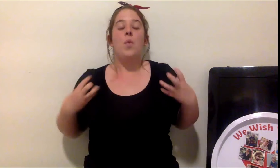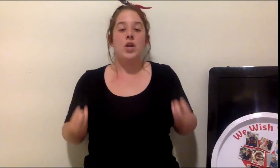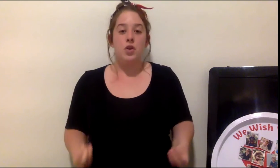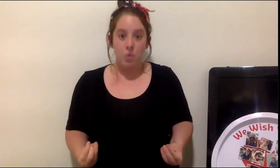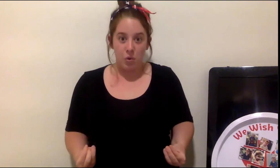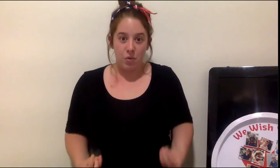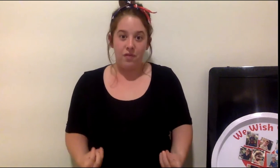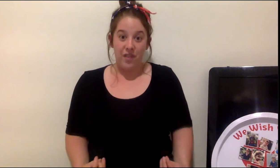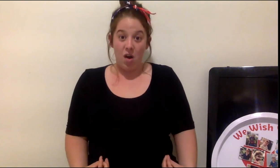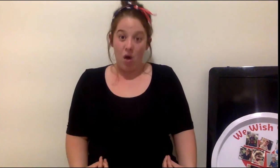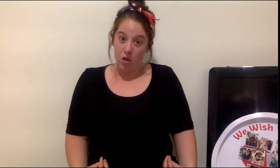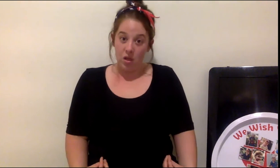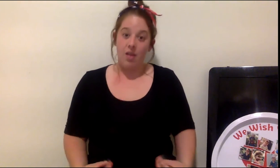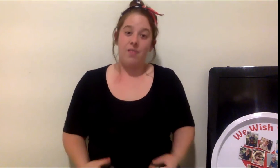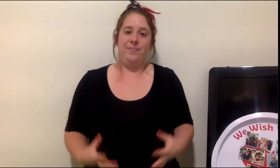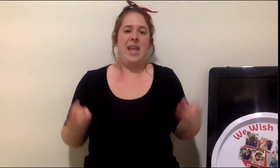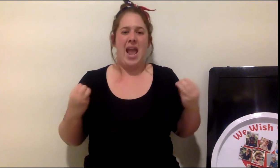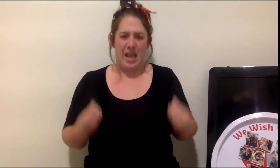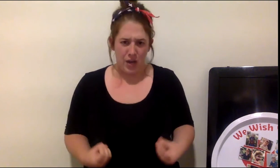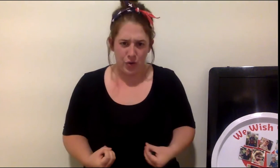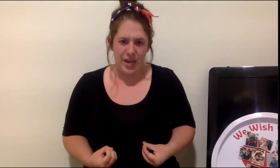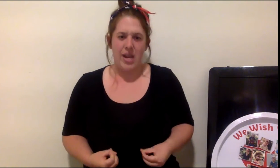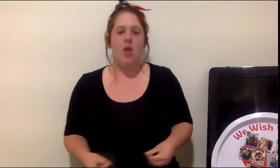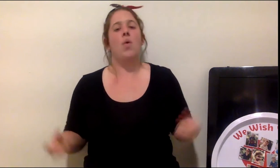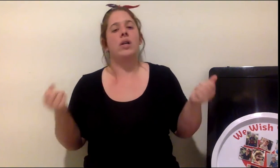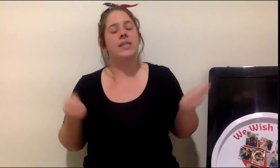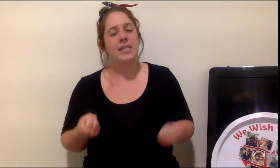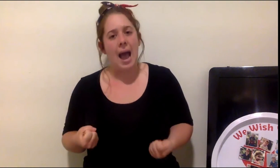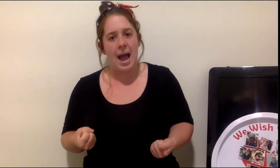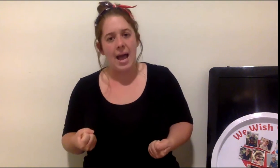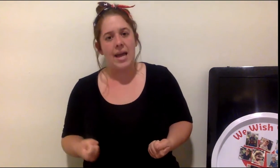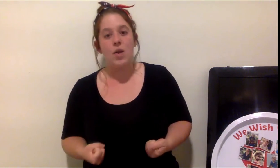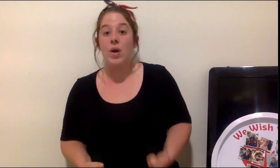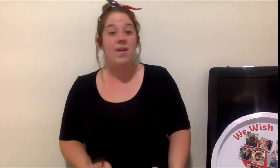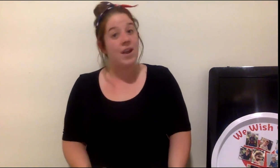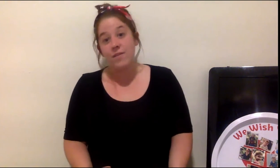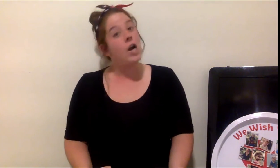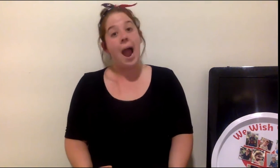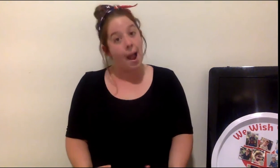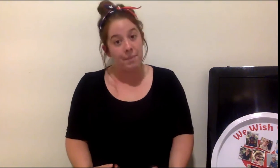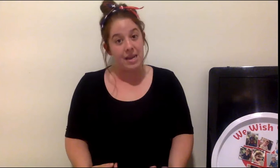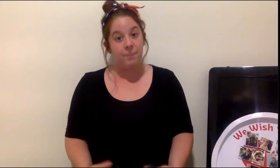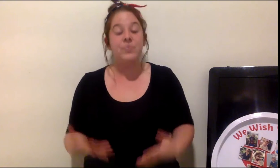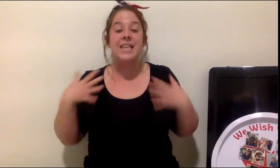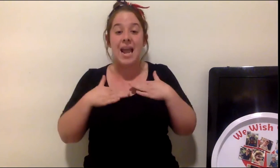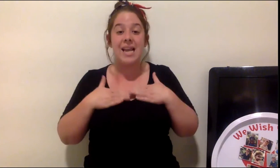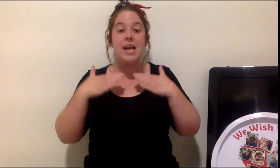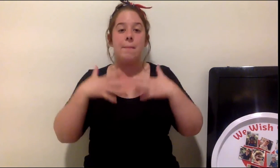When you feel angry or sad, or even if you're happy, taking a